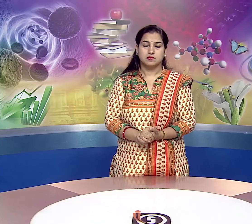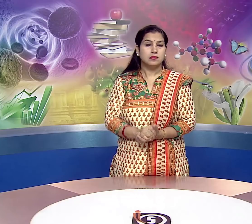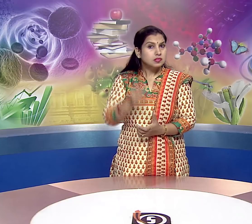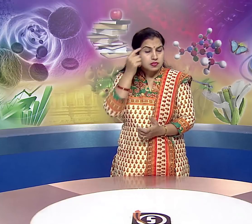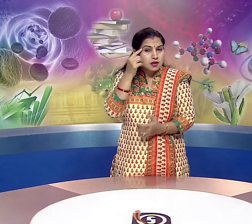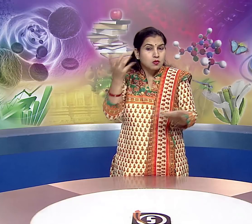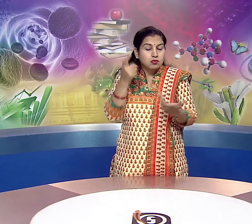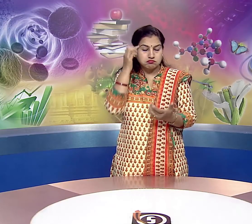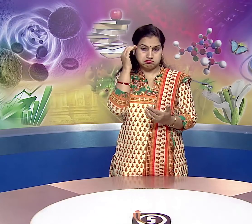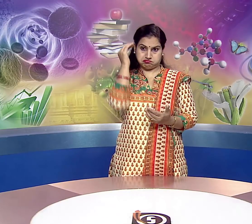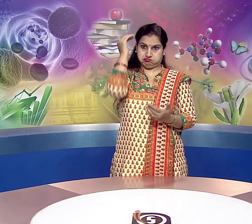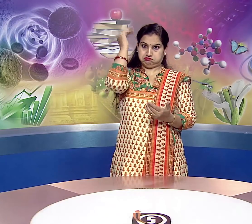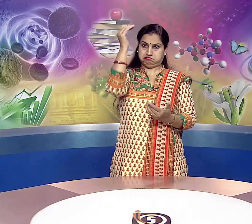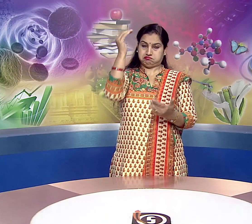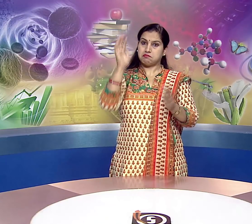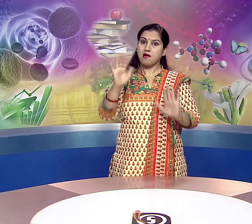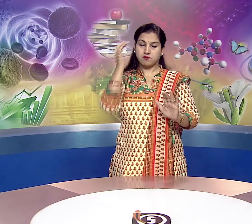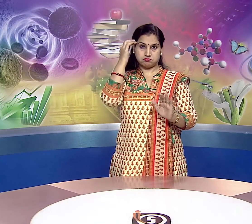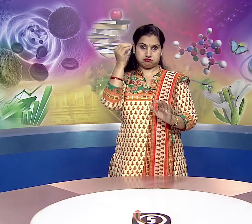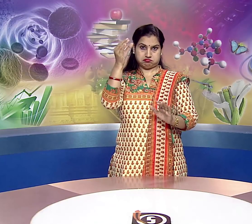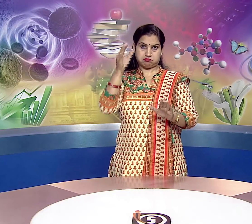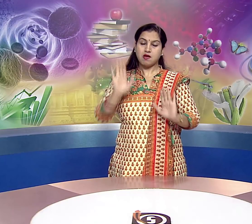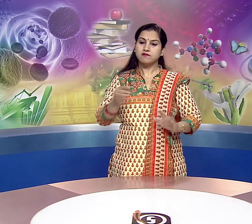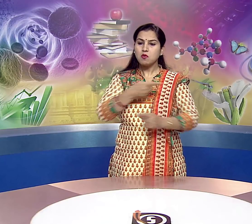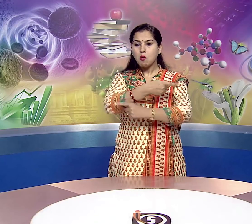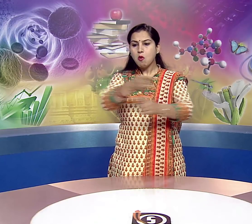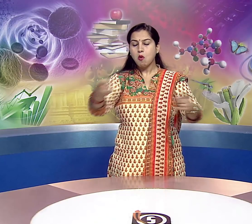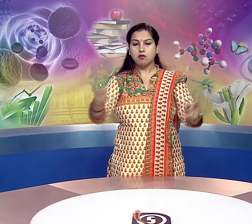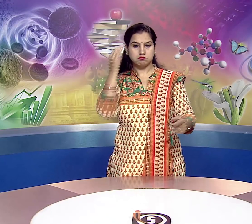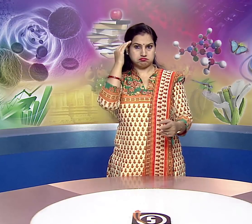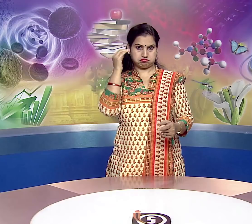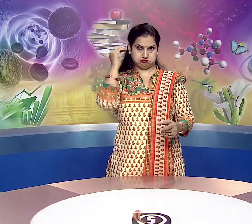they are superior to all living creatures